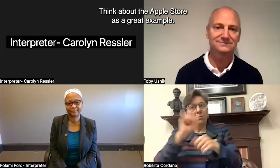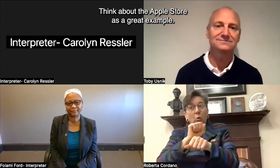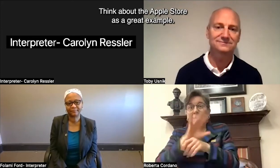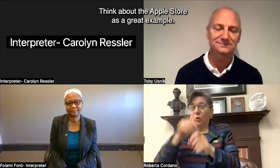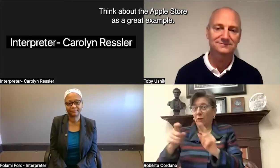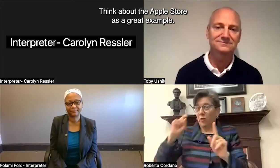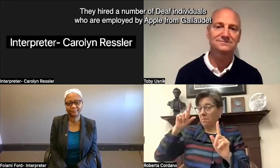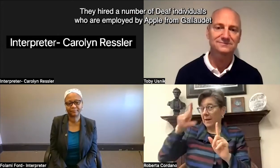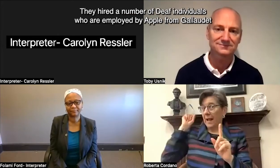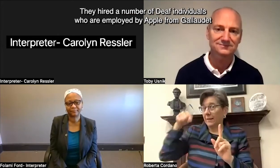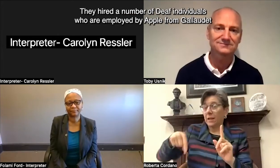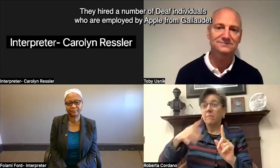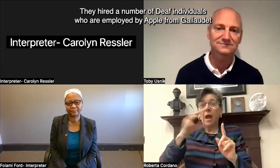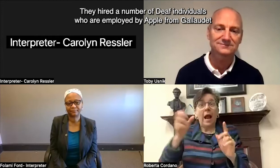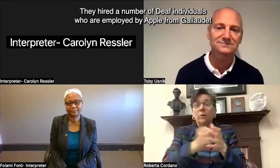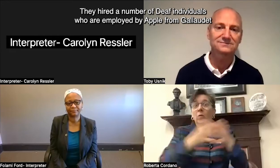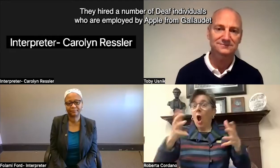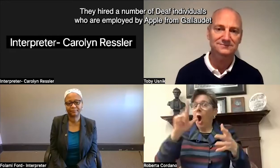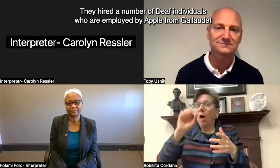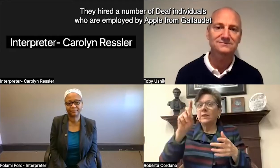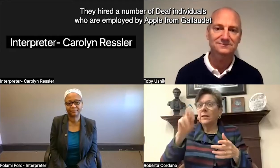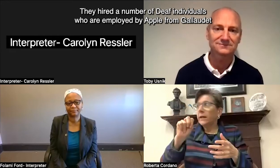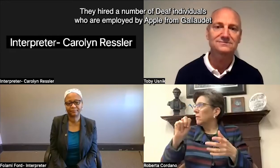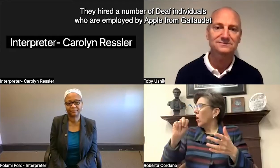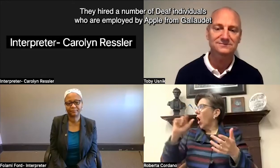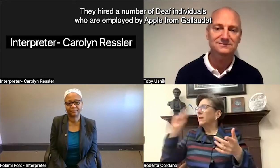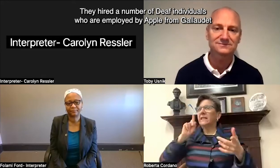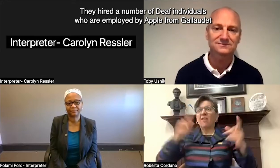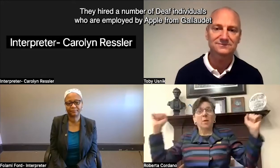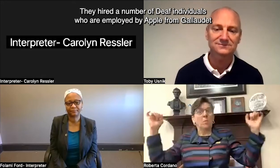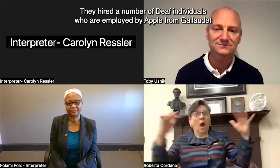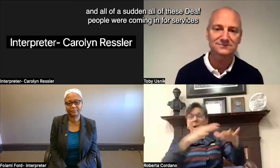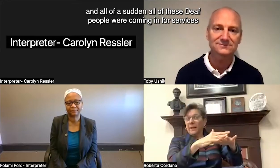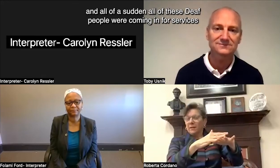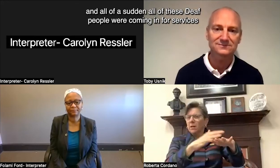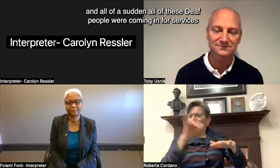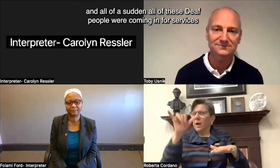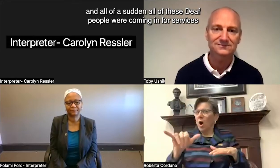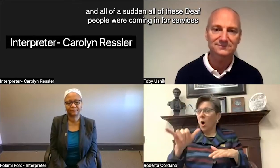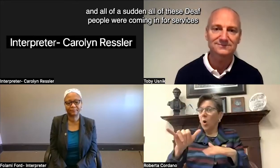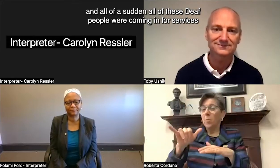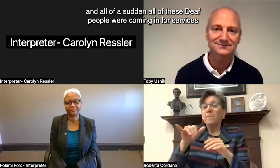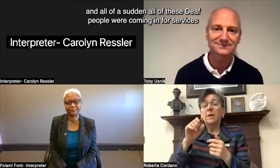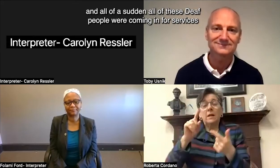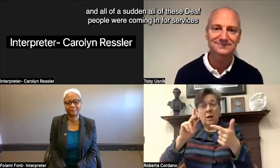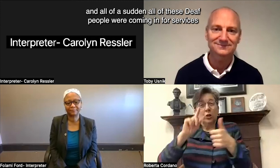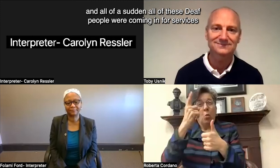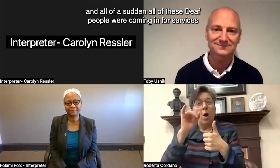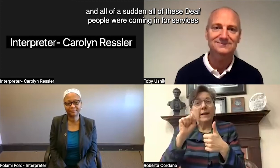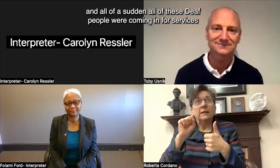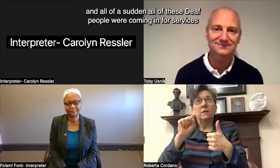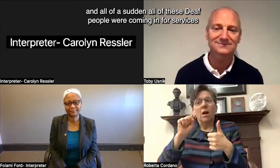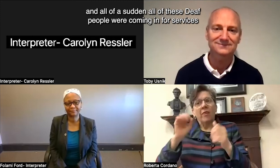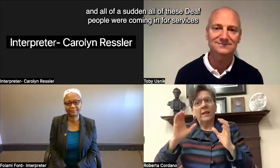a number of deaf individuals who were employed by Apple from Gallaudet. And all of a sudden, all of these deaf people were coming in for services and